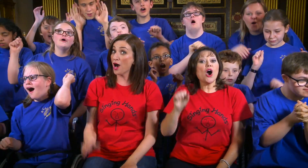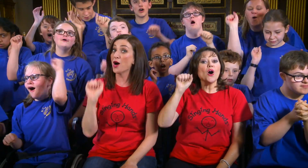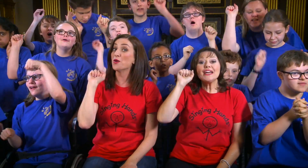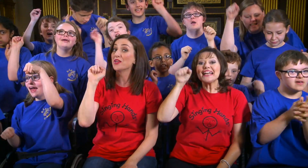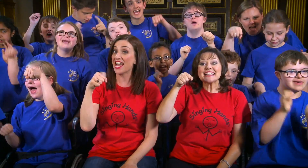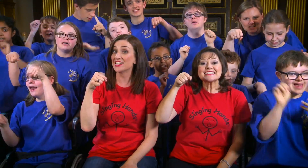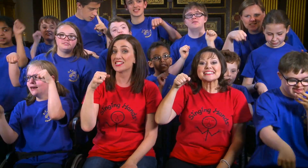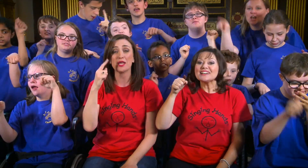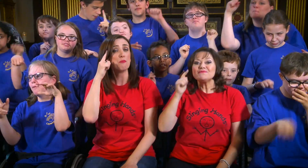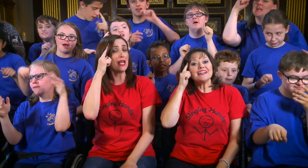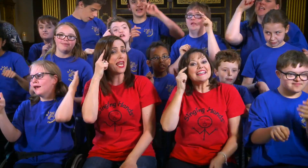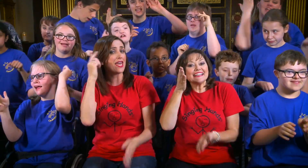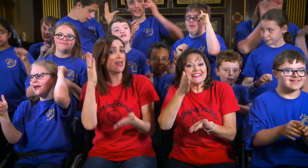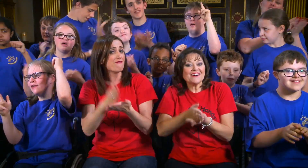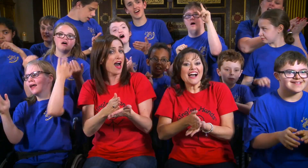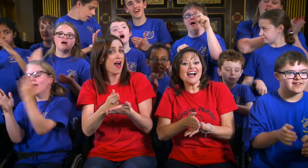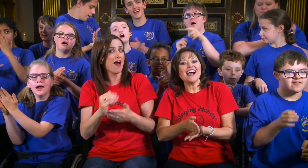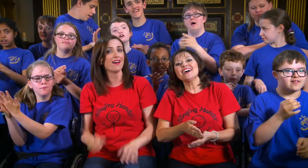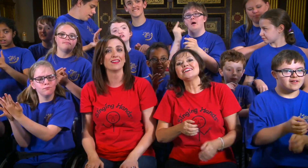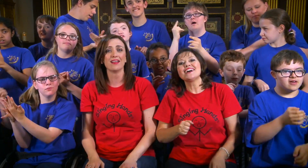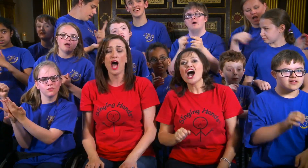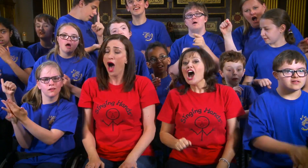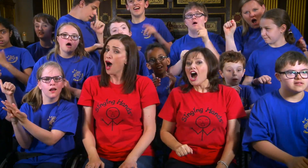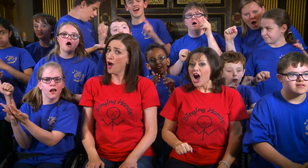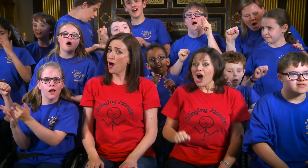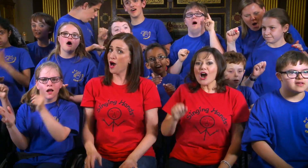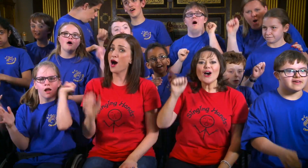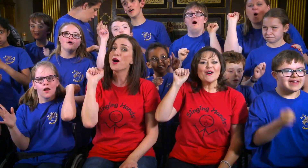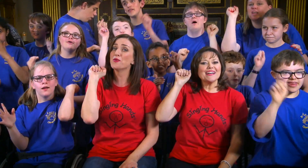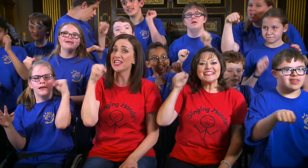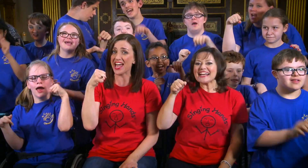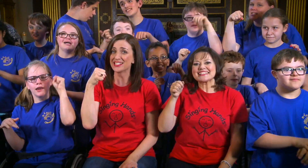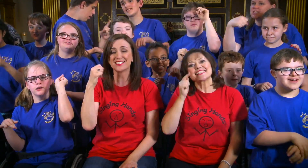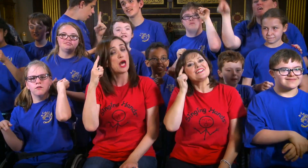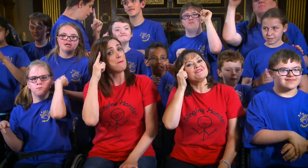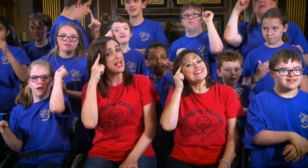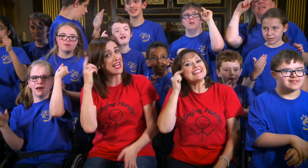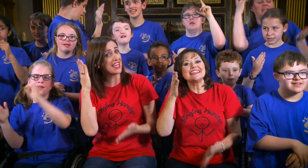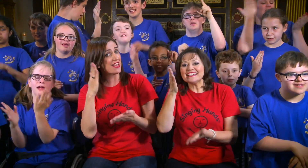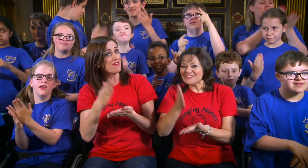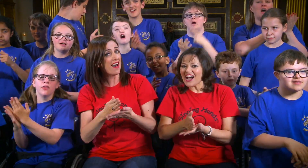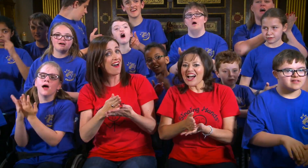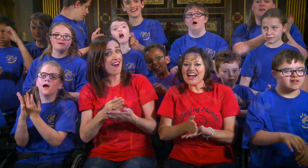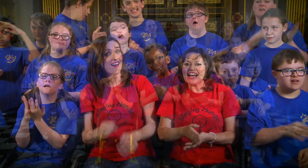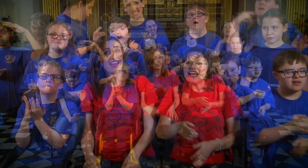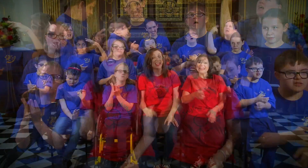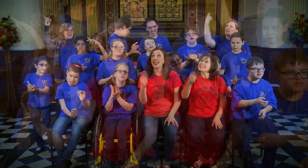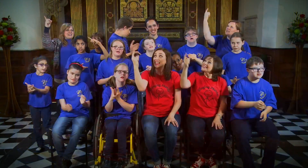Oh yes, believer. Oh yes, believer. He